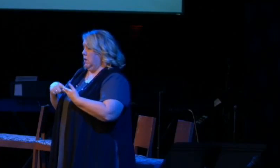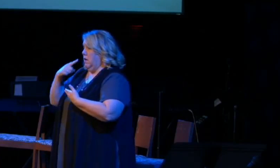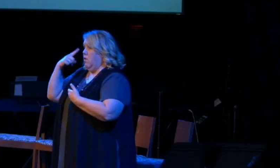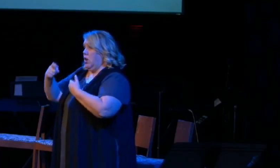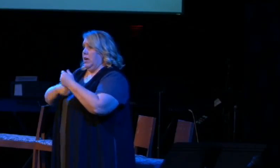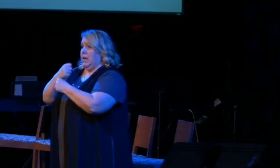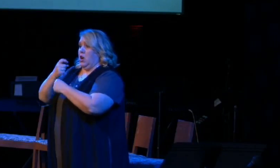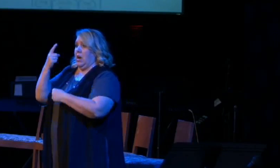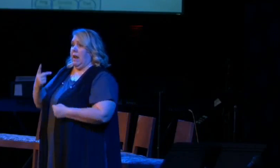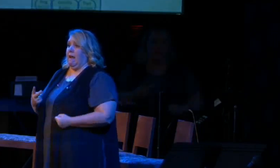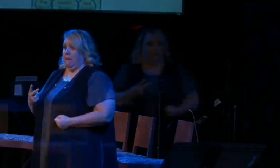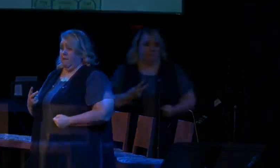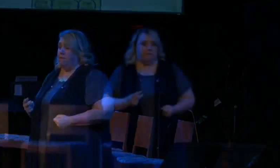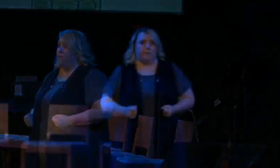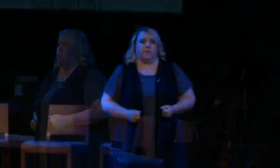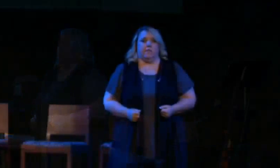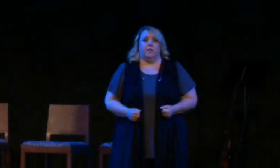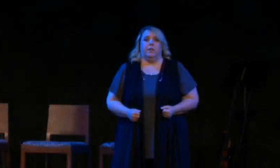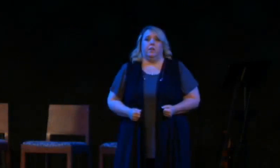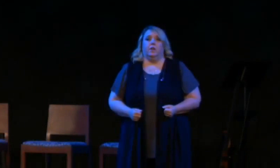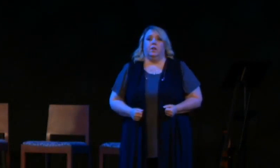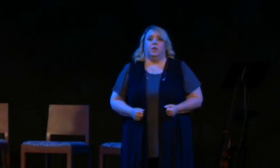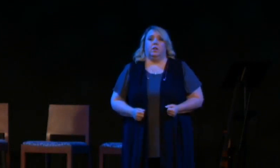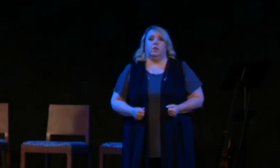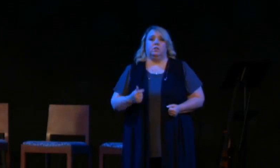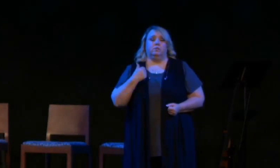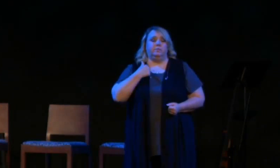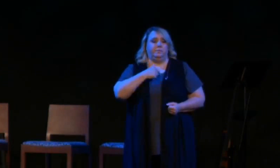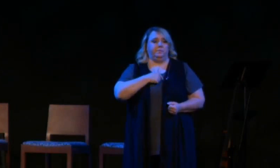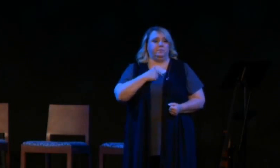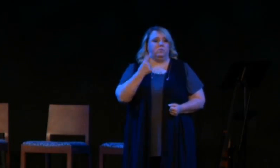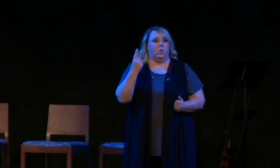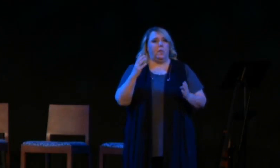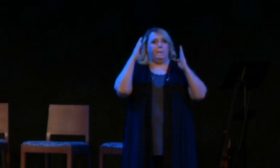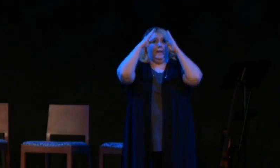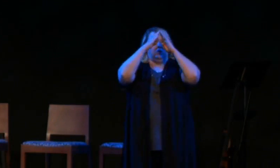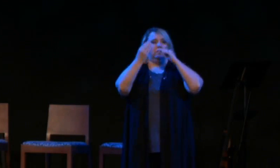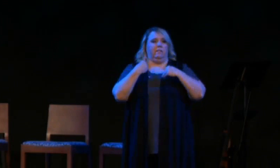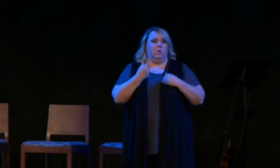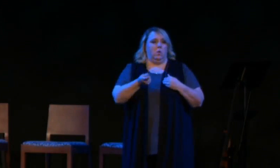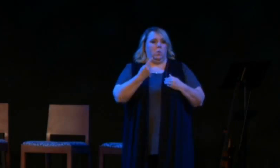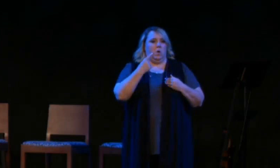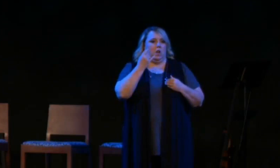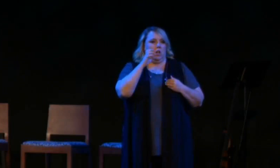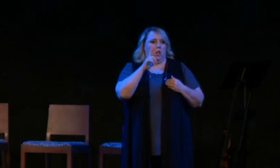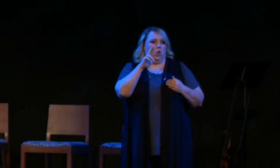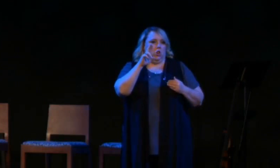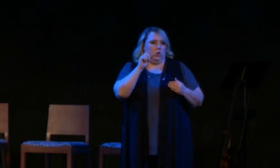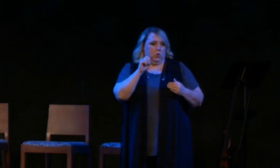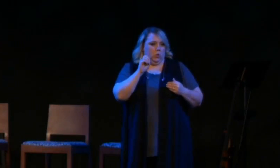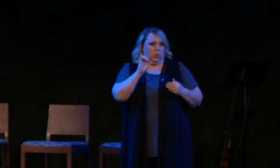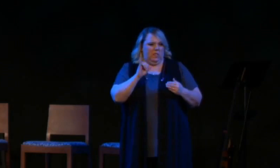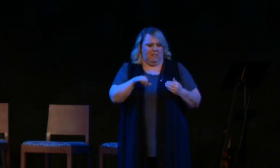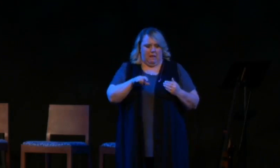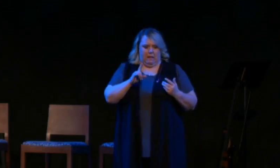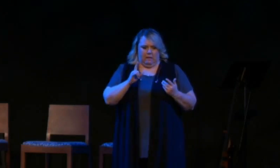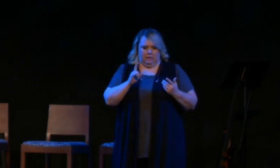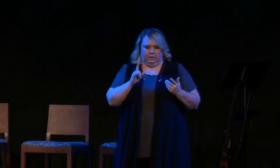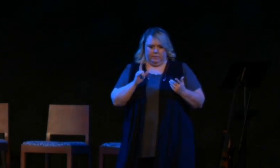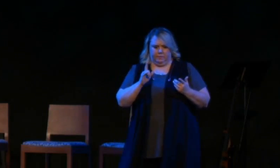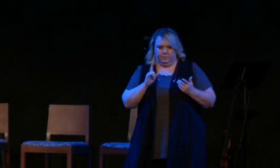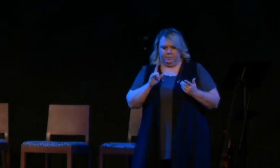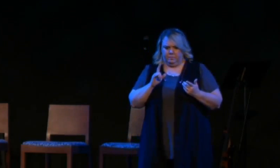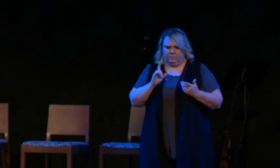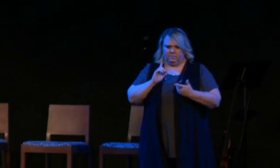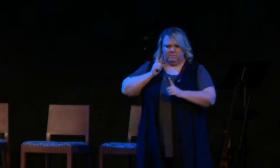and we were given one particular clue by the bishops, this phrase contextual differentiation. And